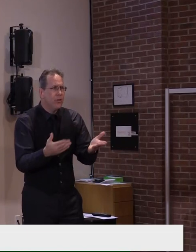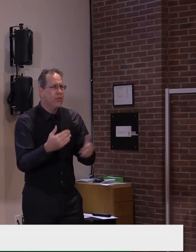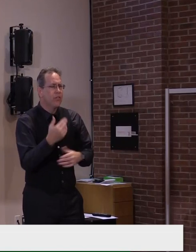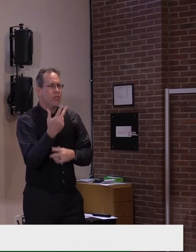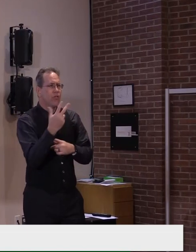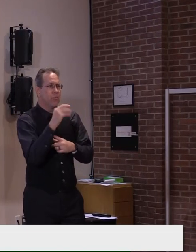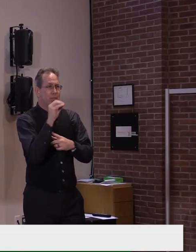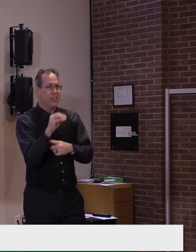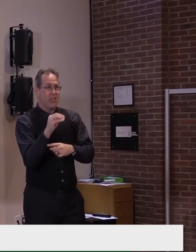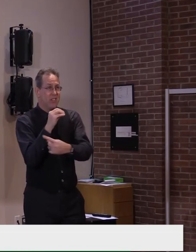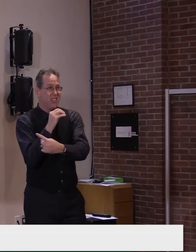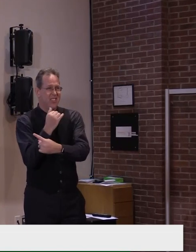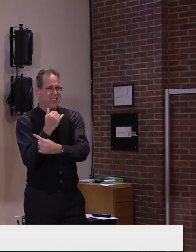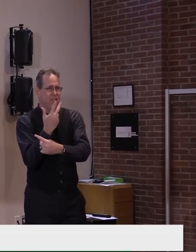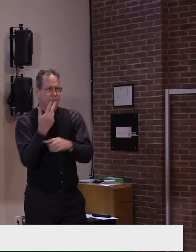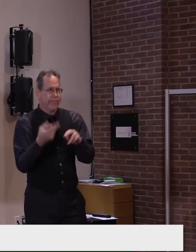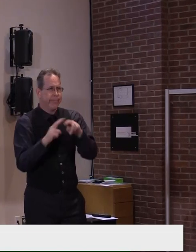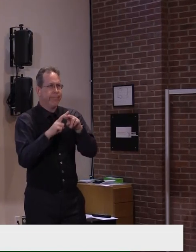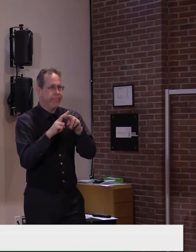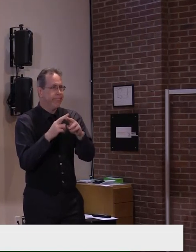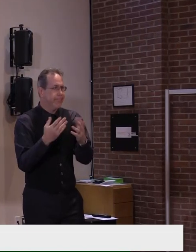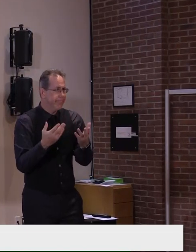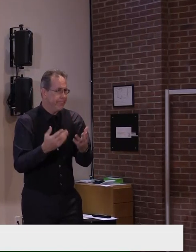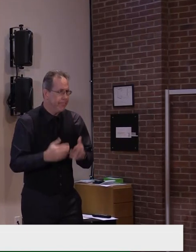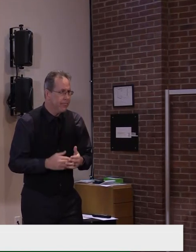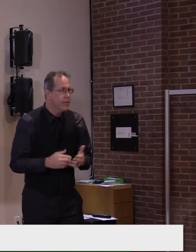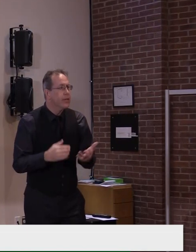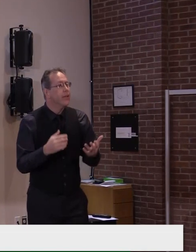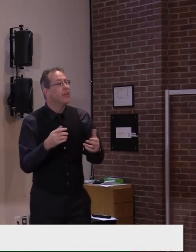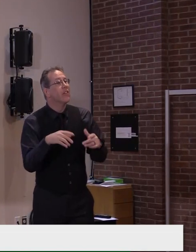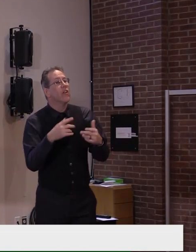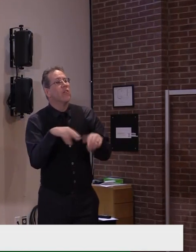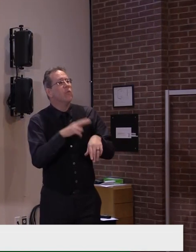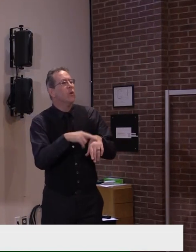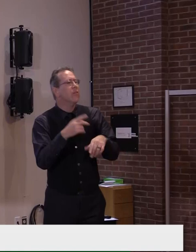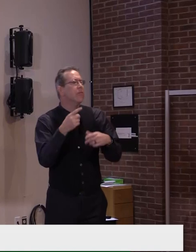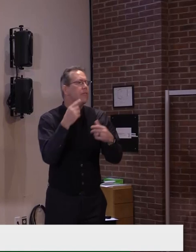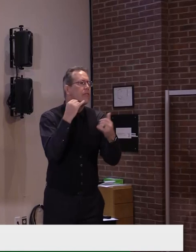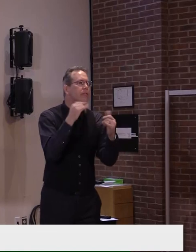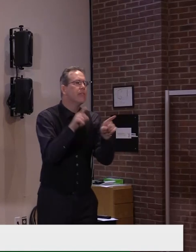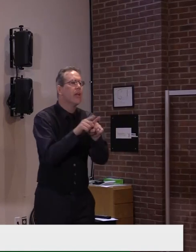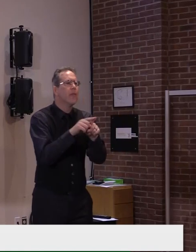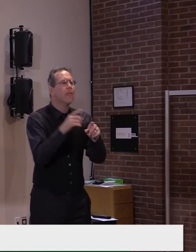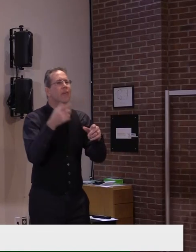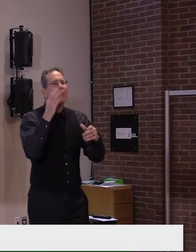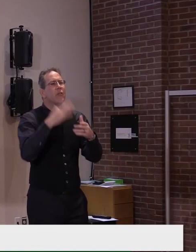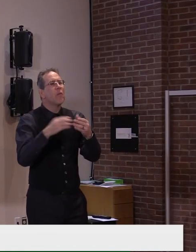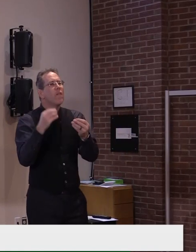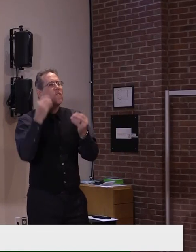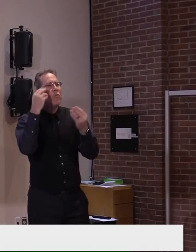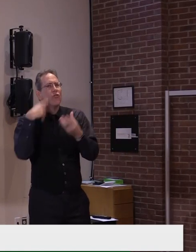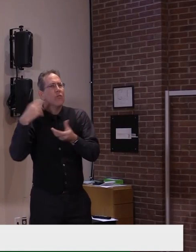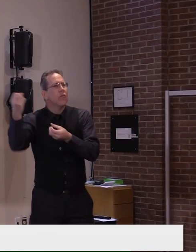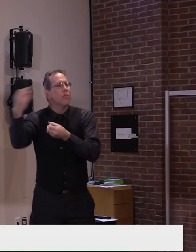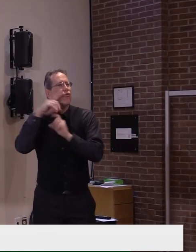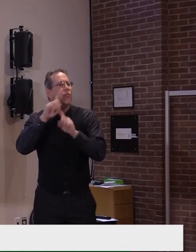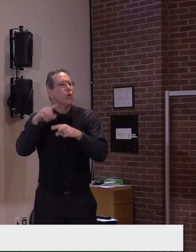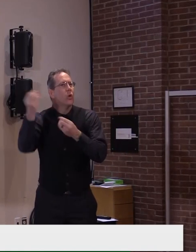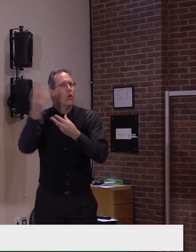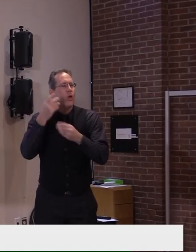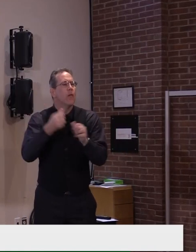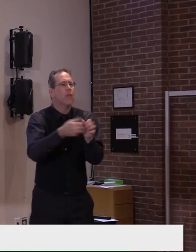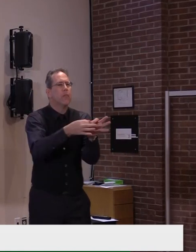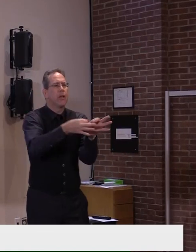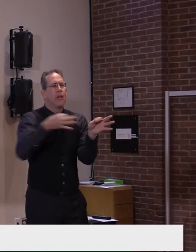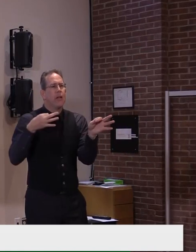last 7 days. Now, of course, there is always a lag between hospitalizations and cases, but again, for the moment,